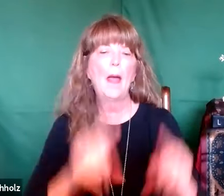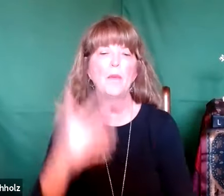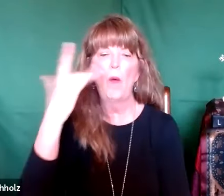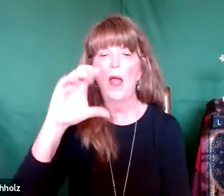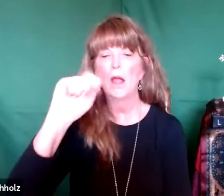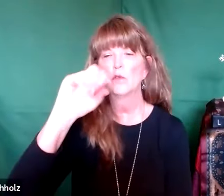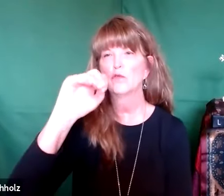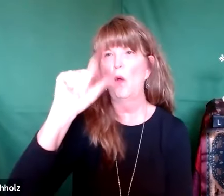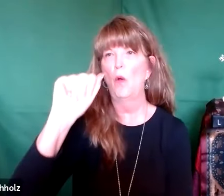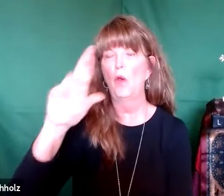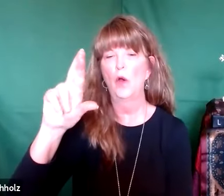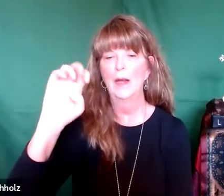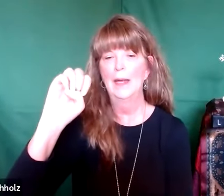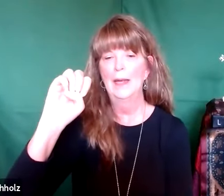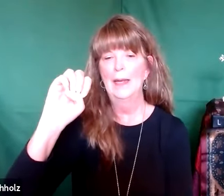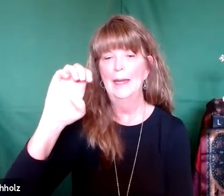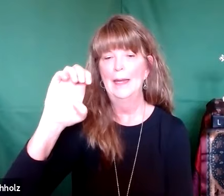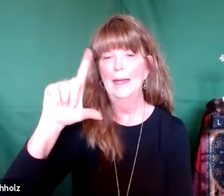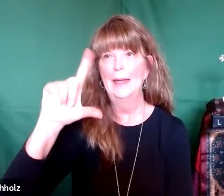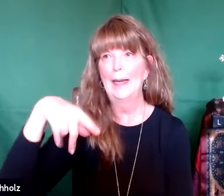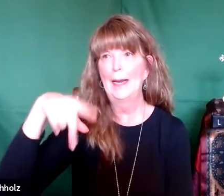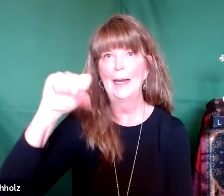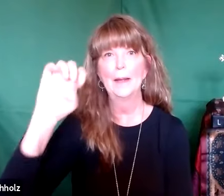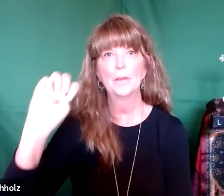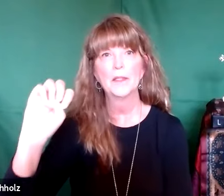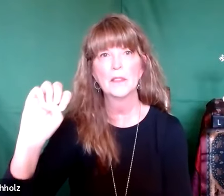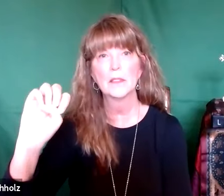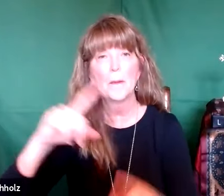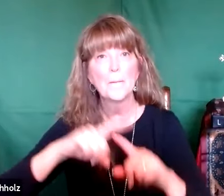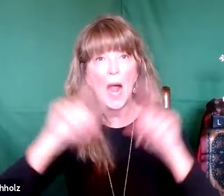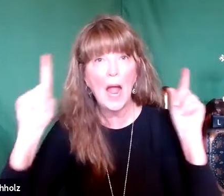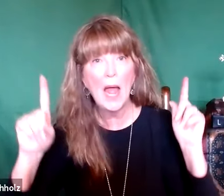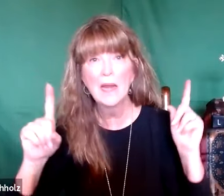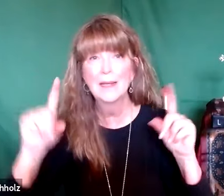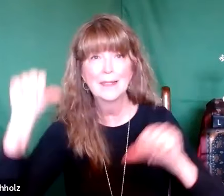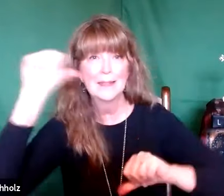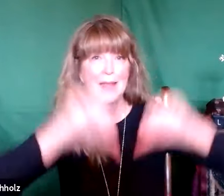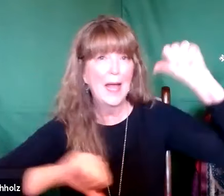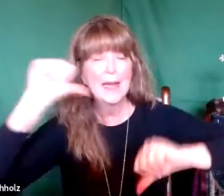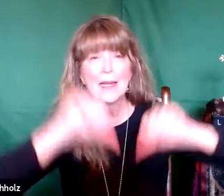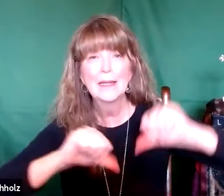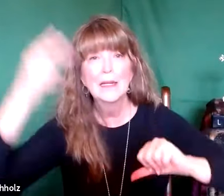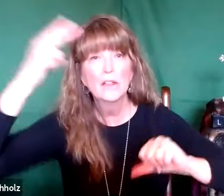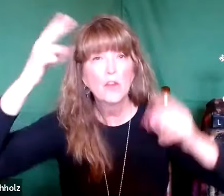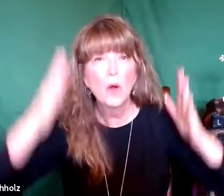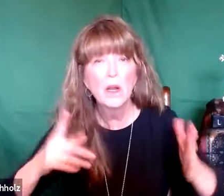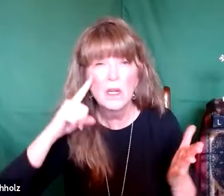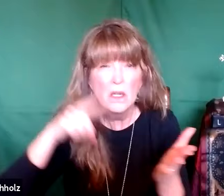Those who are skeptics say, well, that was probably just a solar eclipse. However, scientists